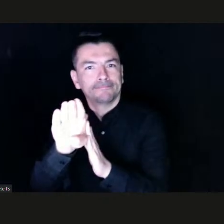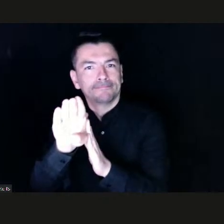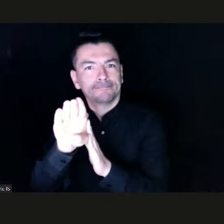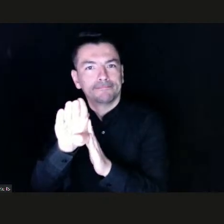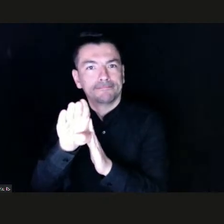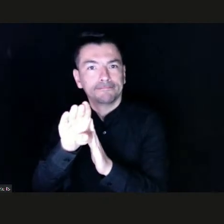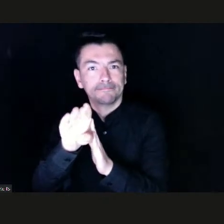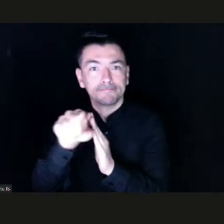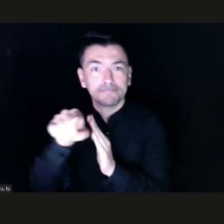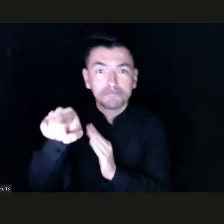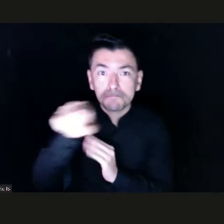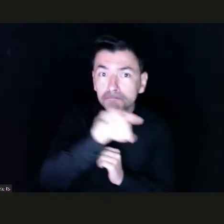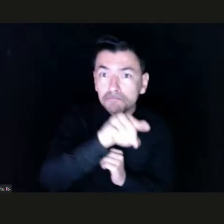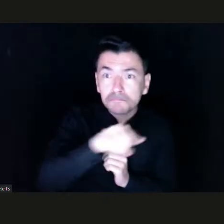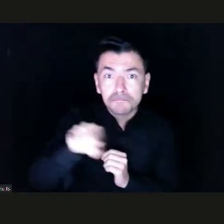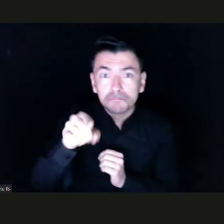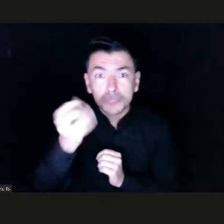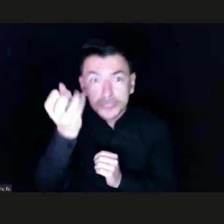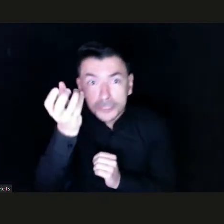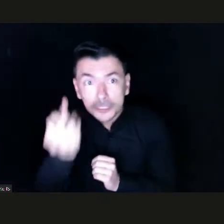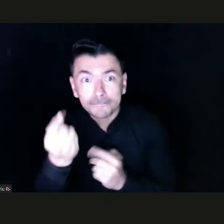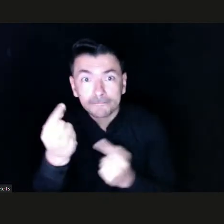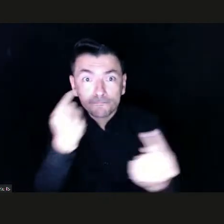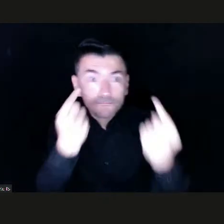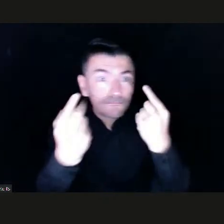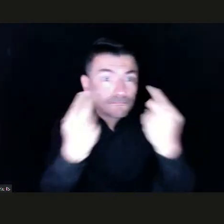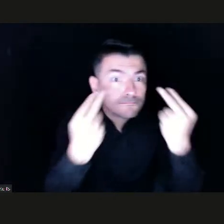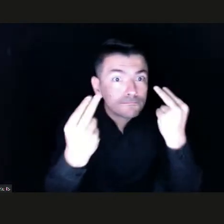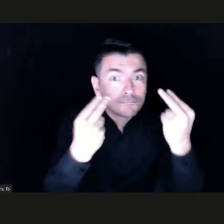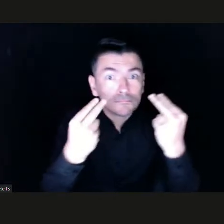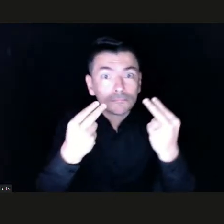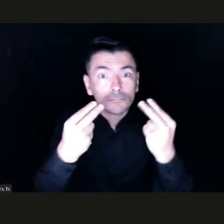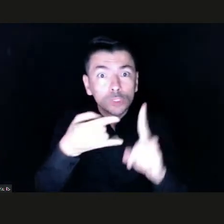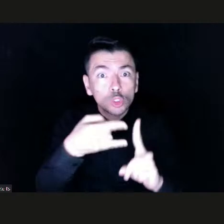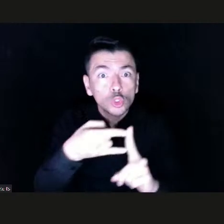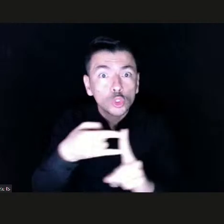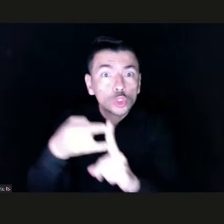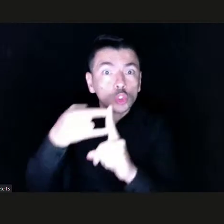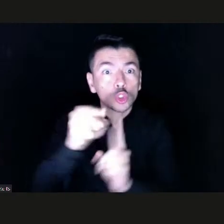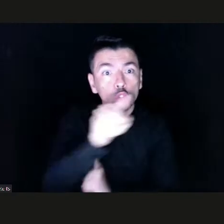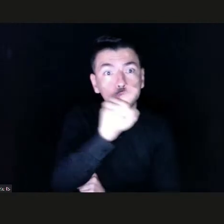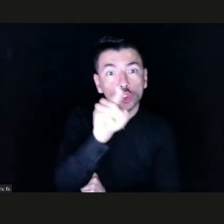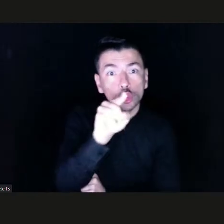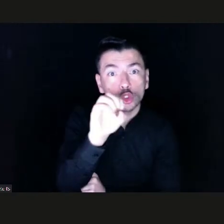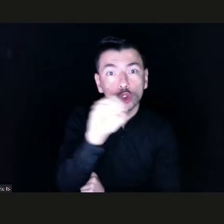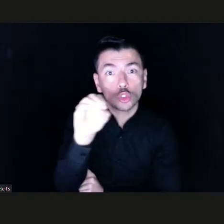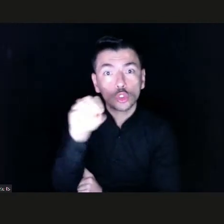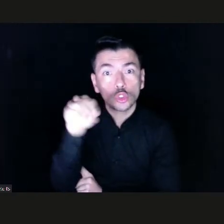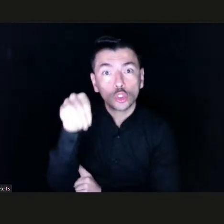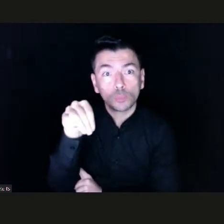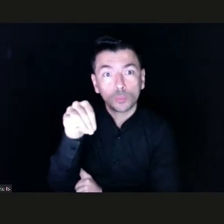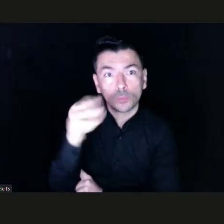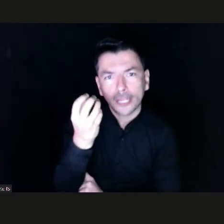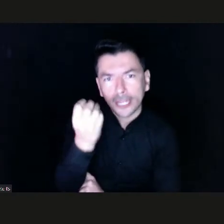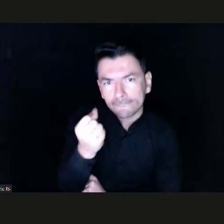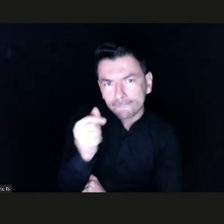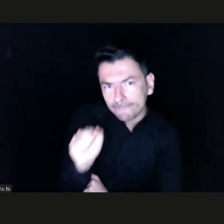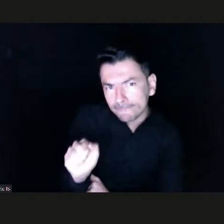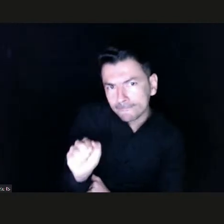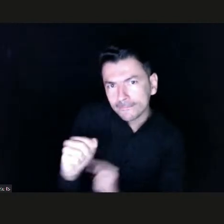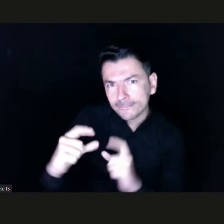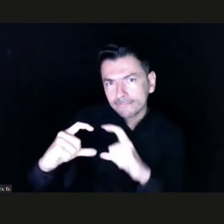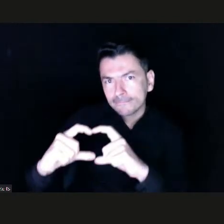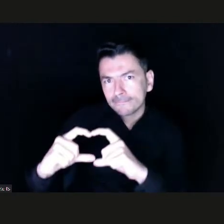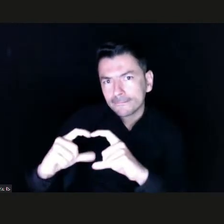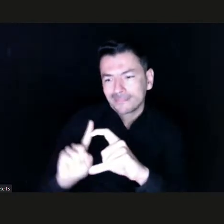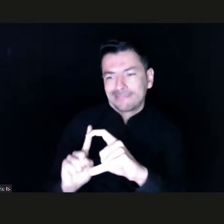either in English, in Spanish, or in French, by selecting the suitable option on the bottom part of your